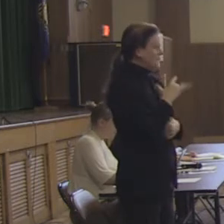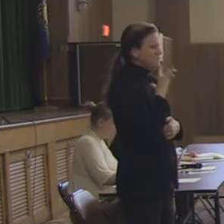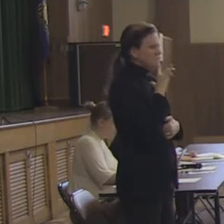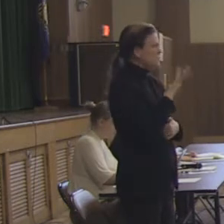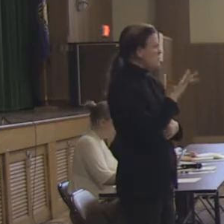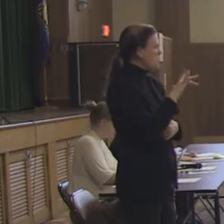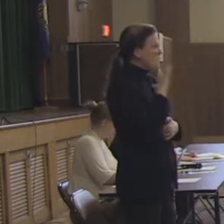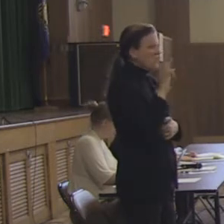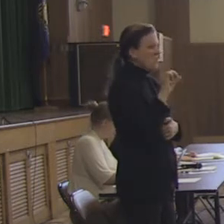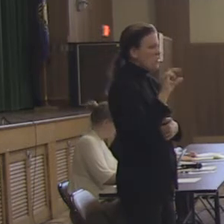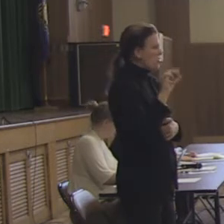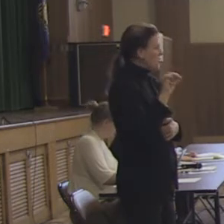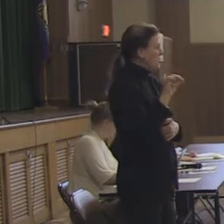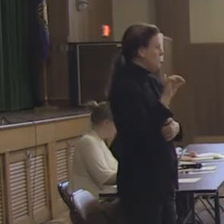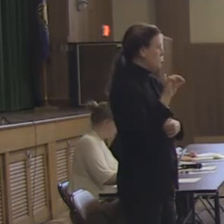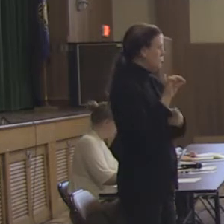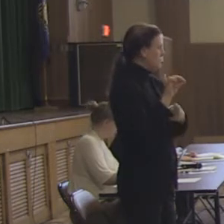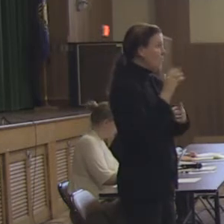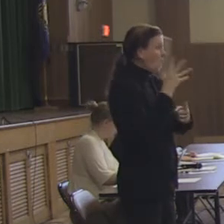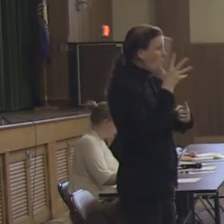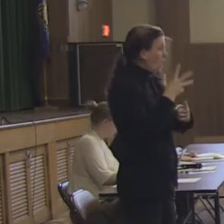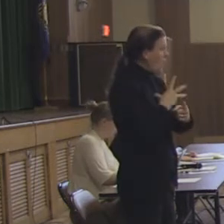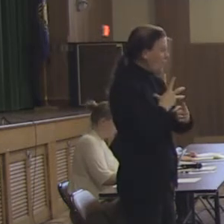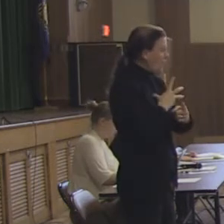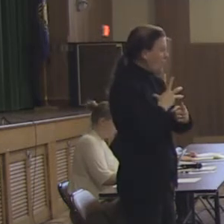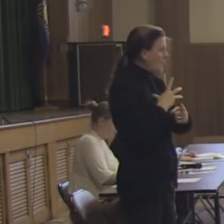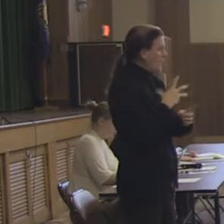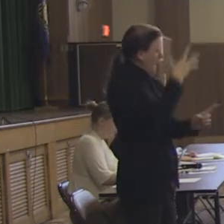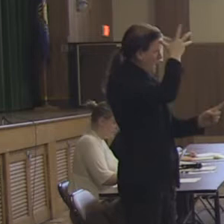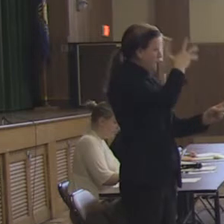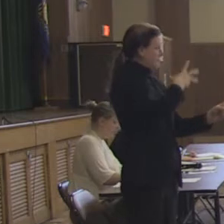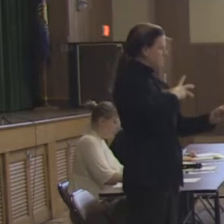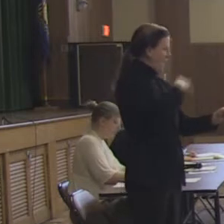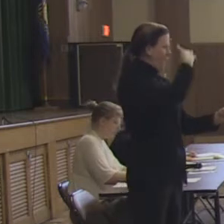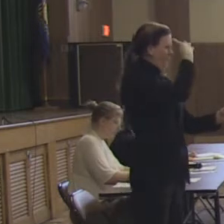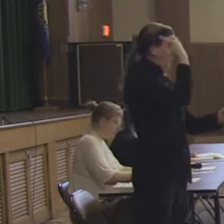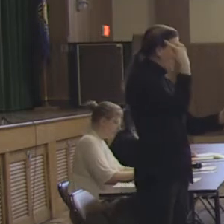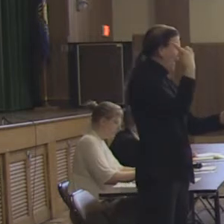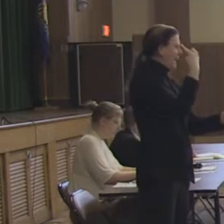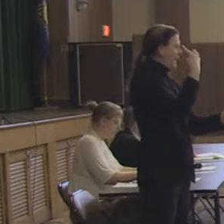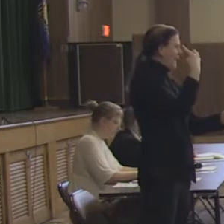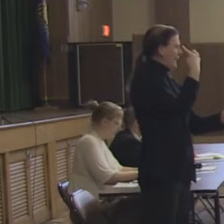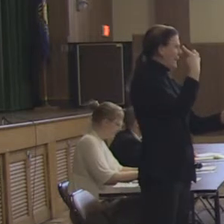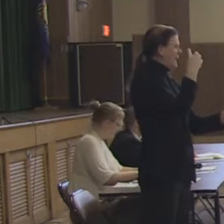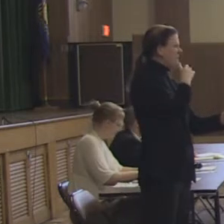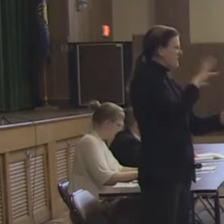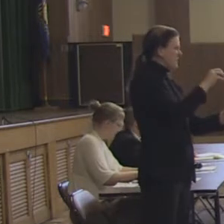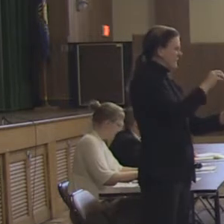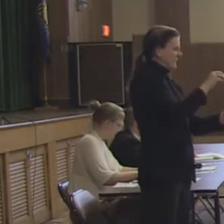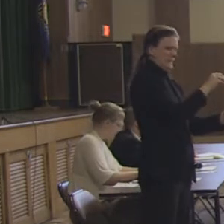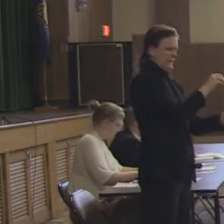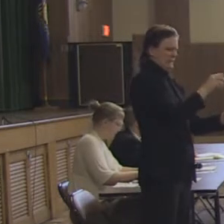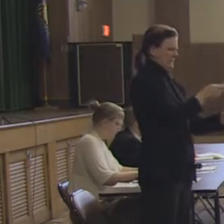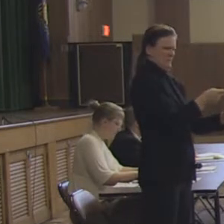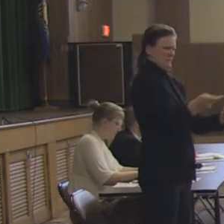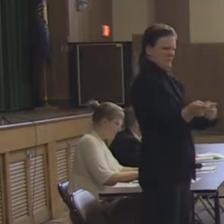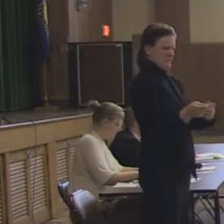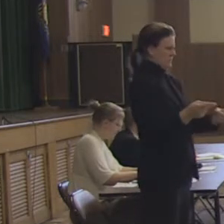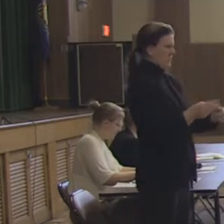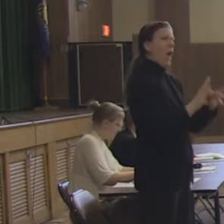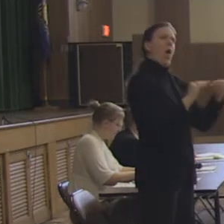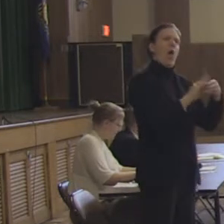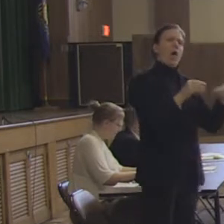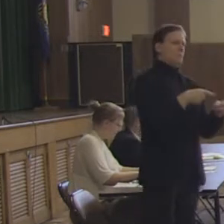women, do not understand maybe something that a 50 year old woman or male is going through. So it becomes very important that sometimes